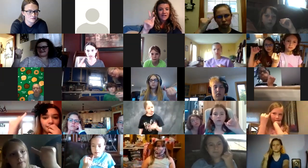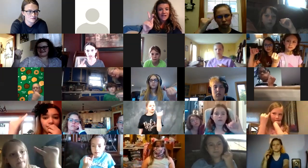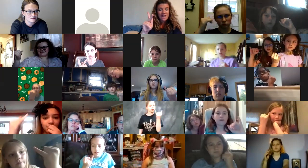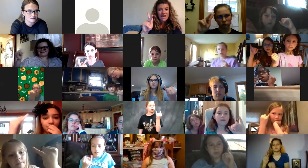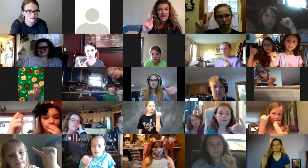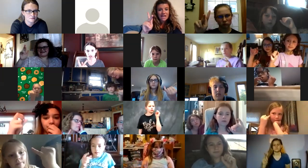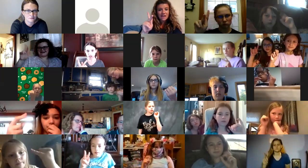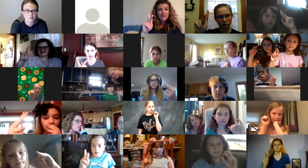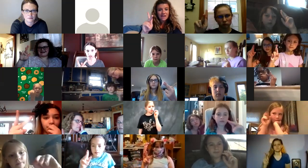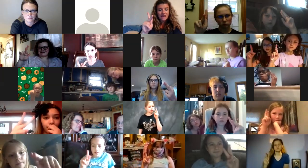K,